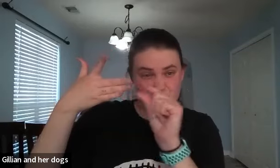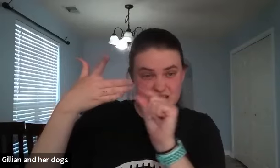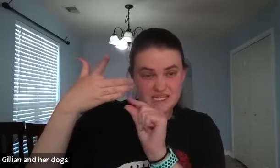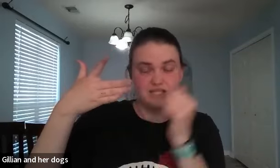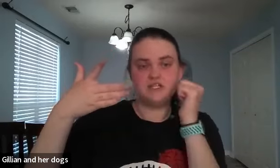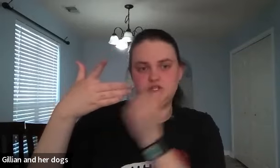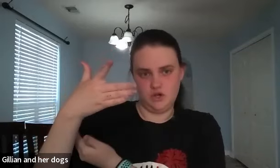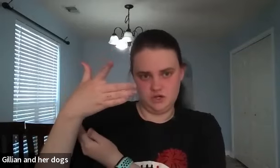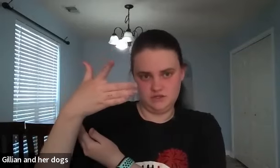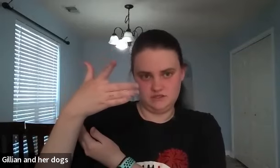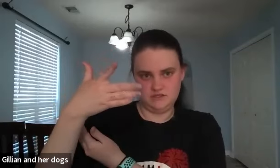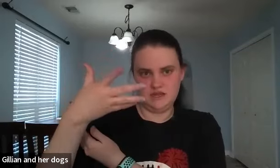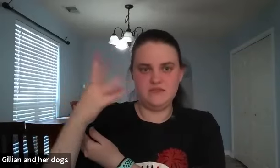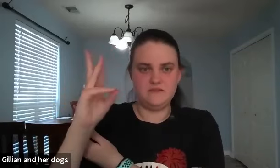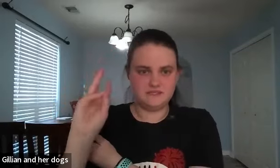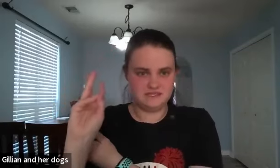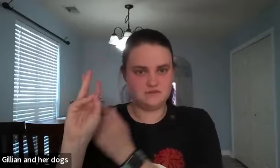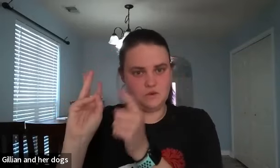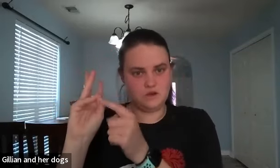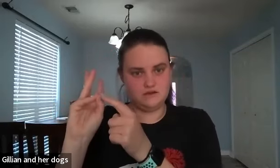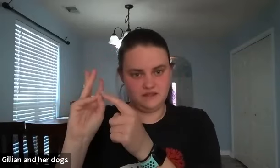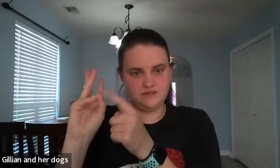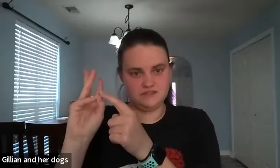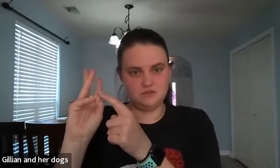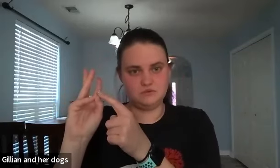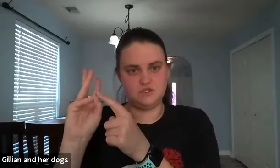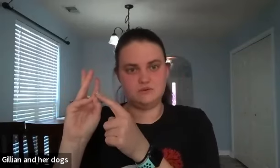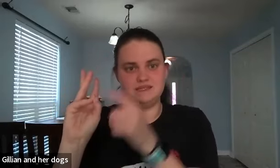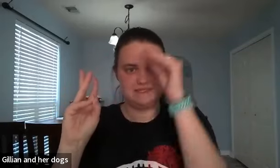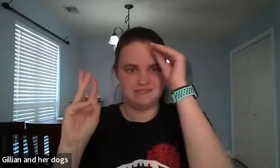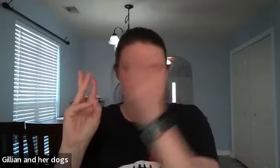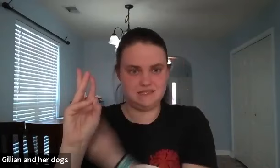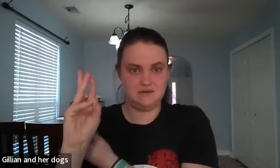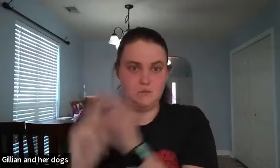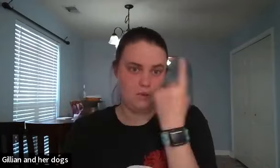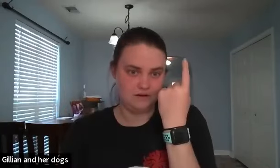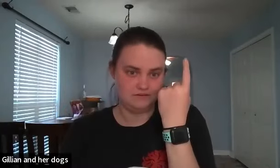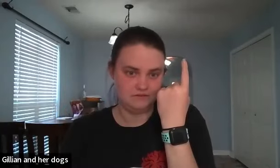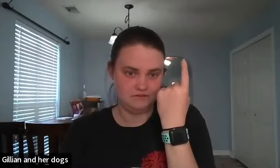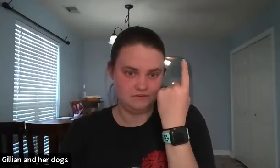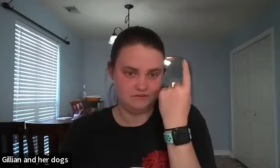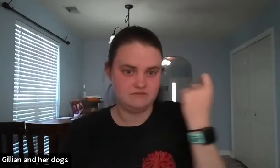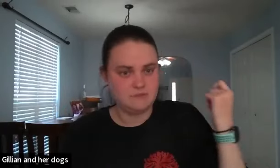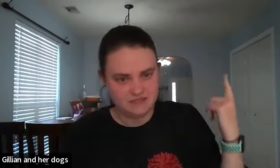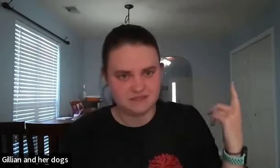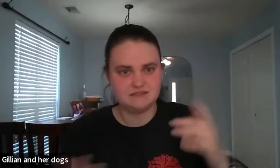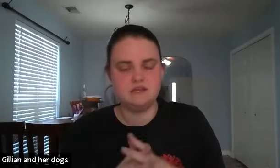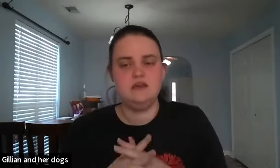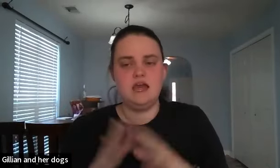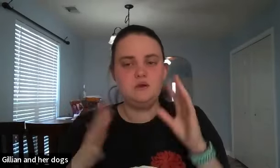three daughters. And then the sixth one, like this, you would do is son one. That makes sense. I know it